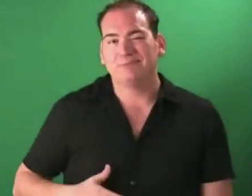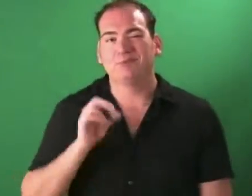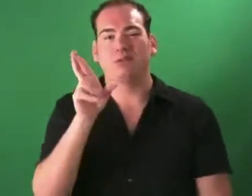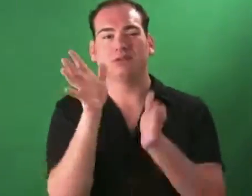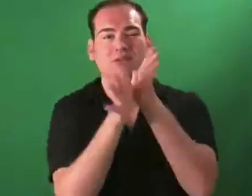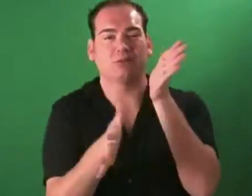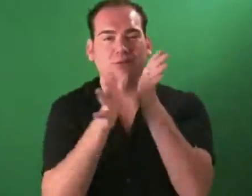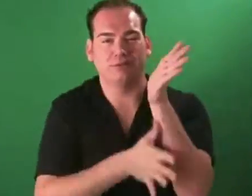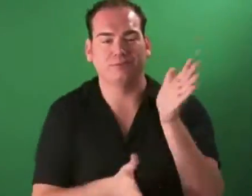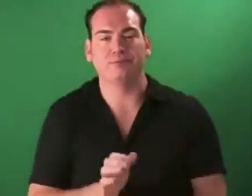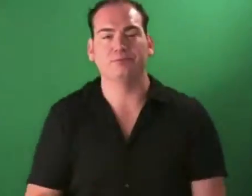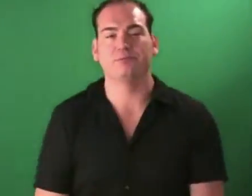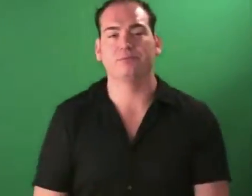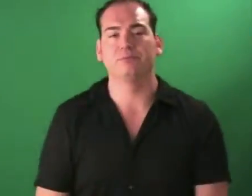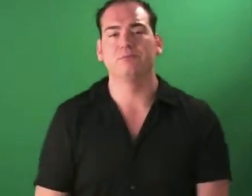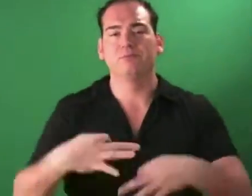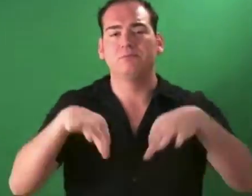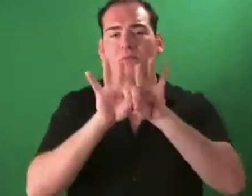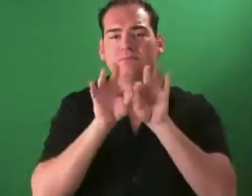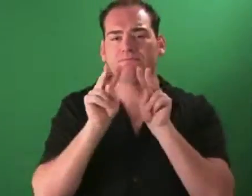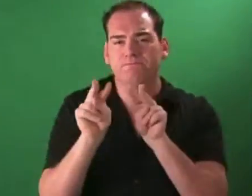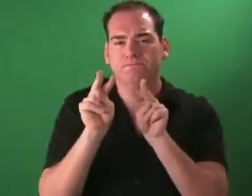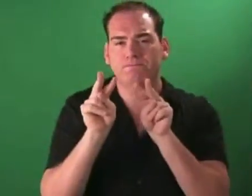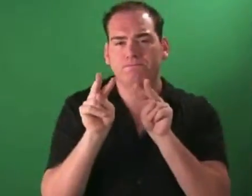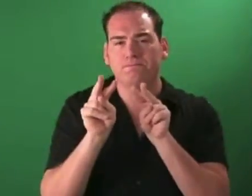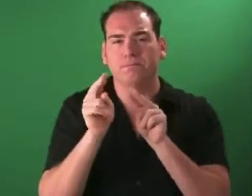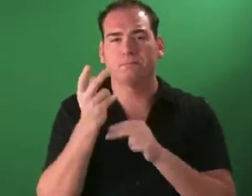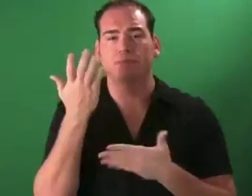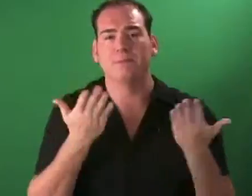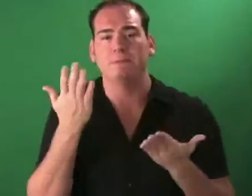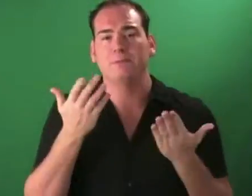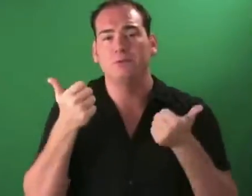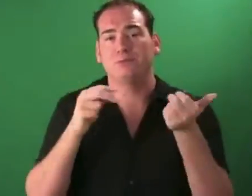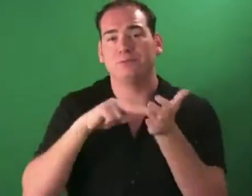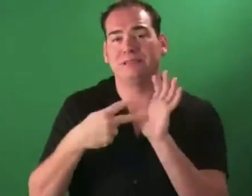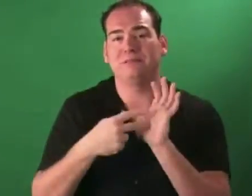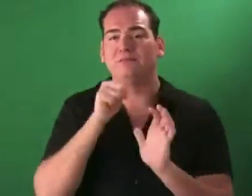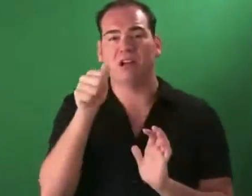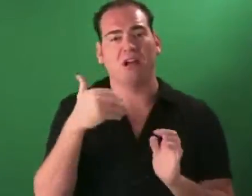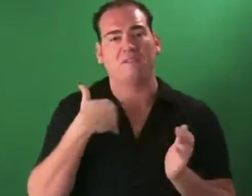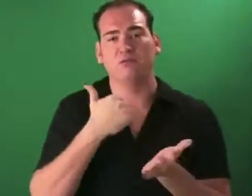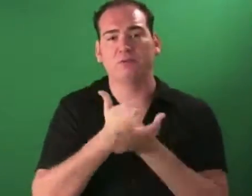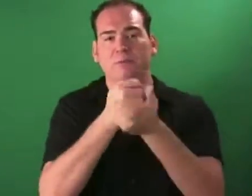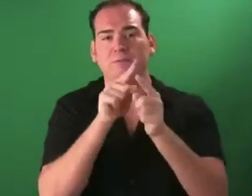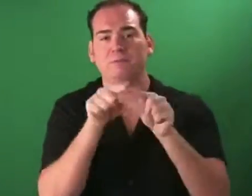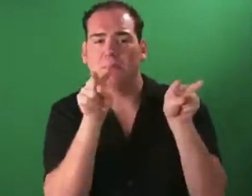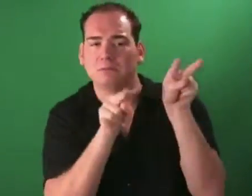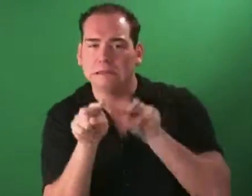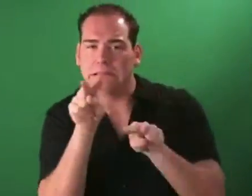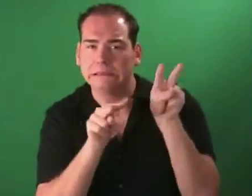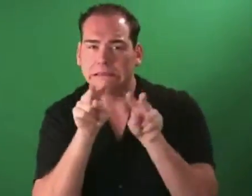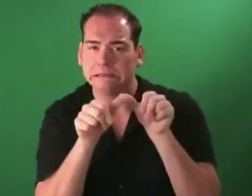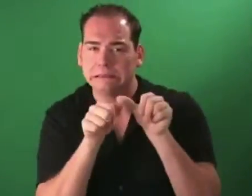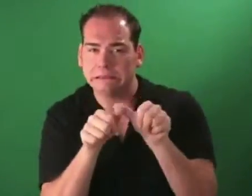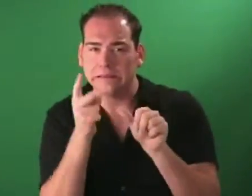if you're just having a lesser desire of sex, if you're having diarrhea, it is really important to watch these